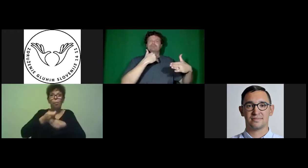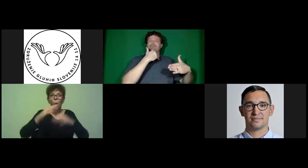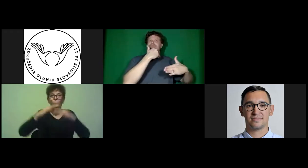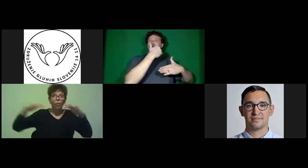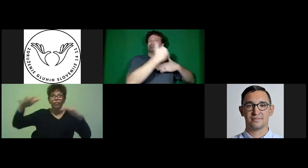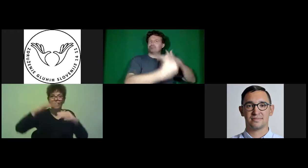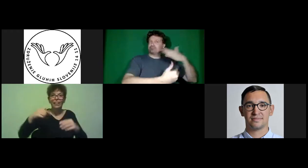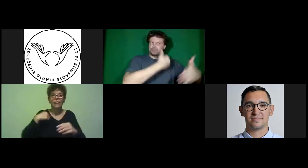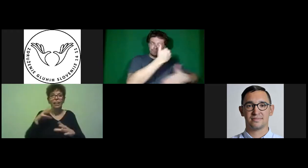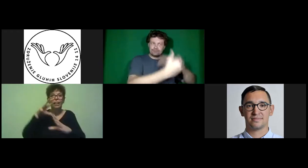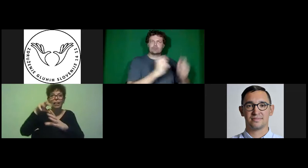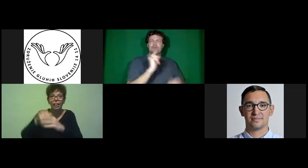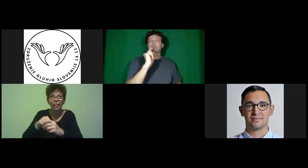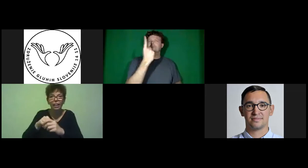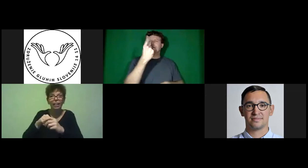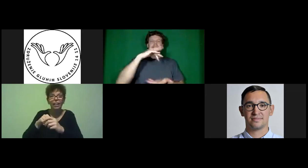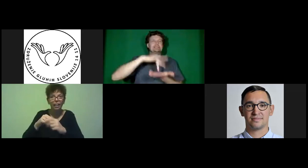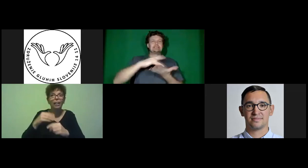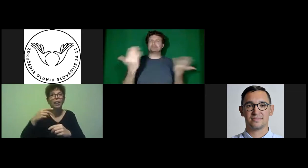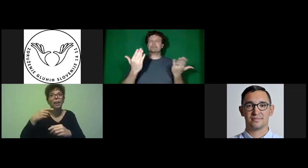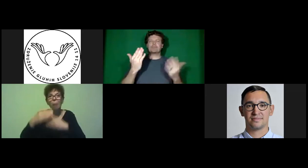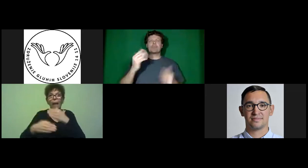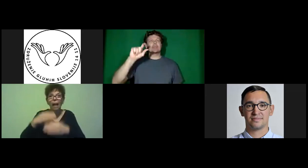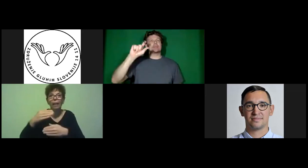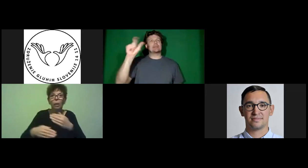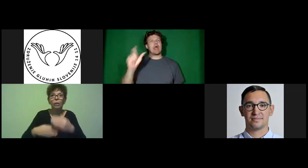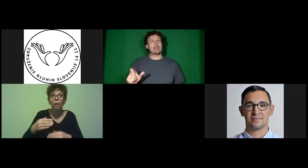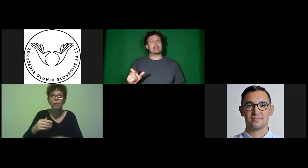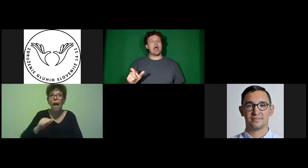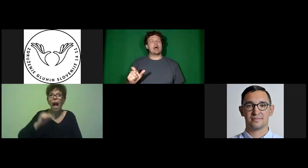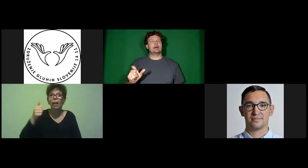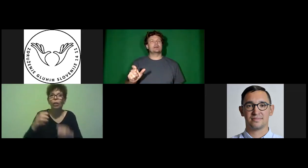a high level team.